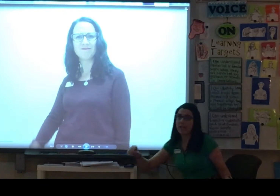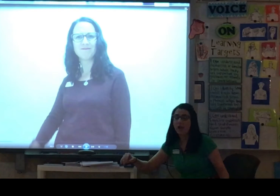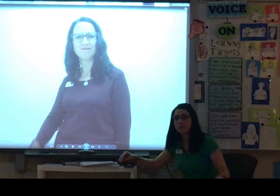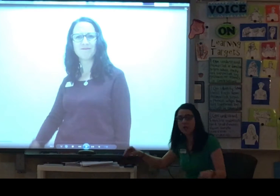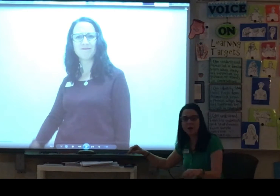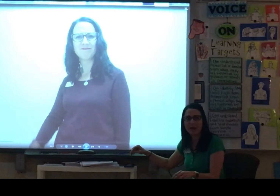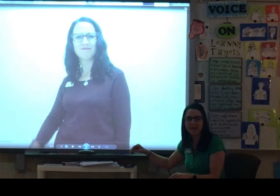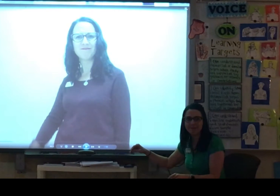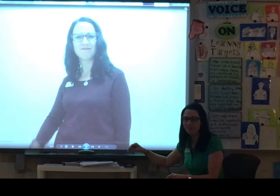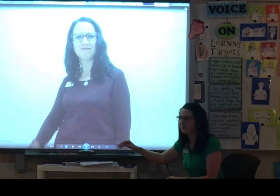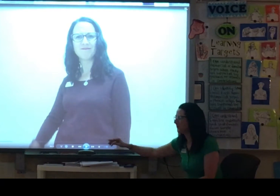Alright, ready?